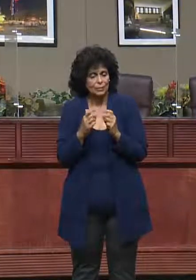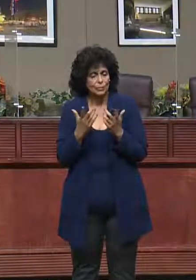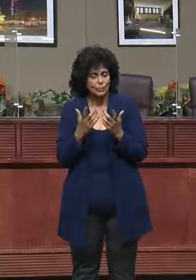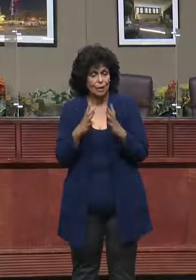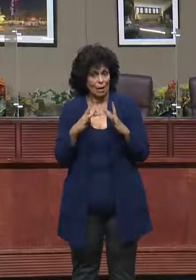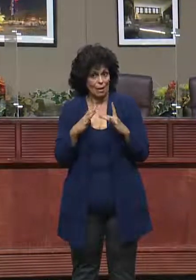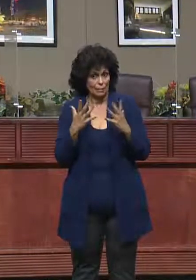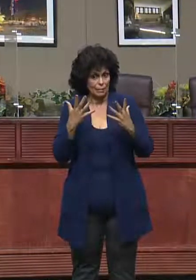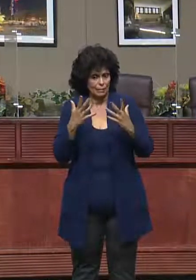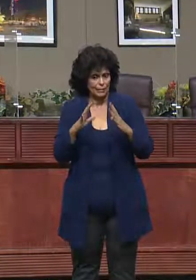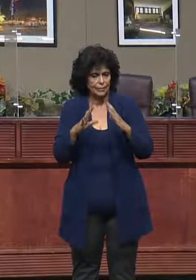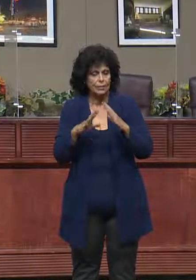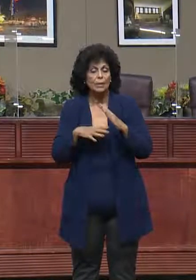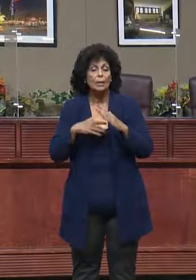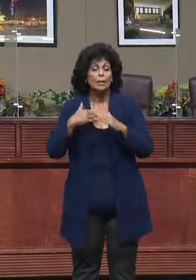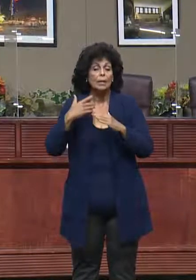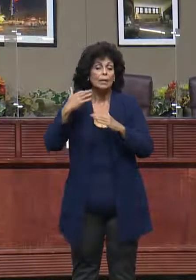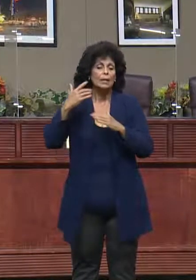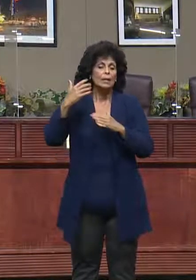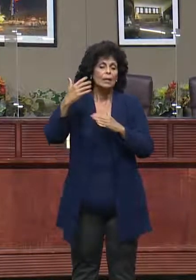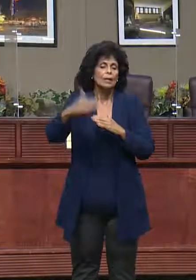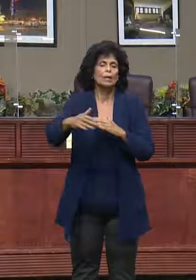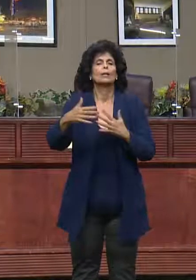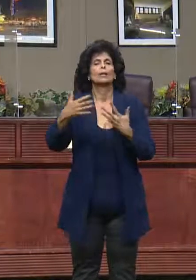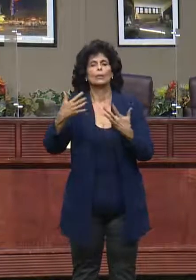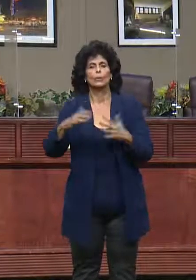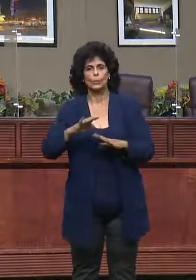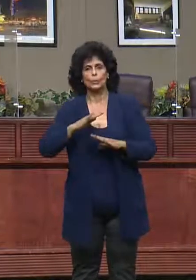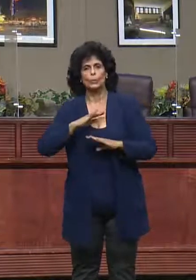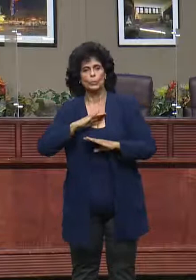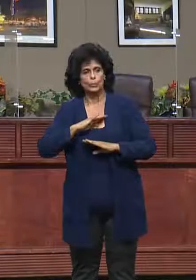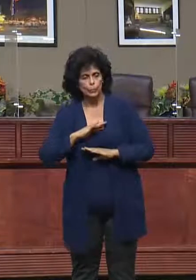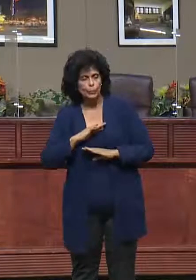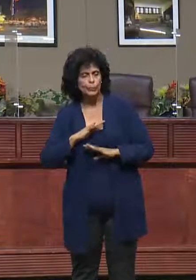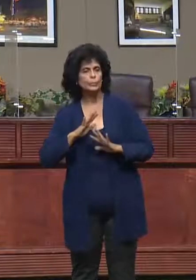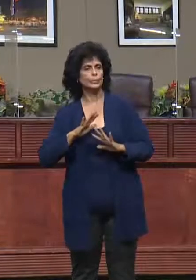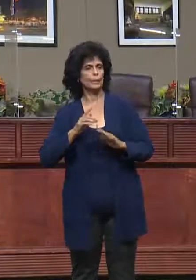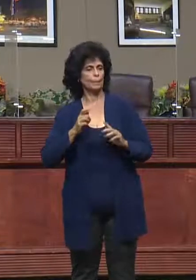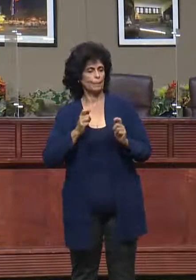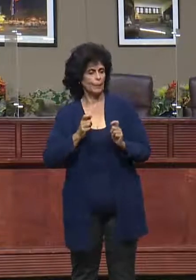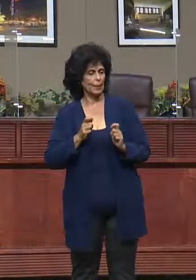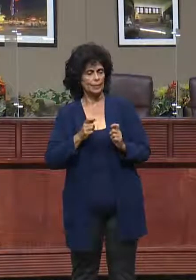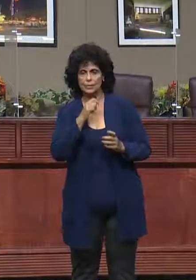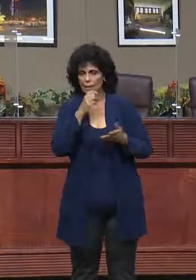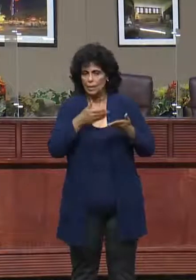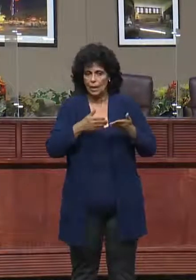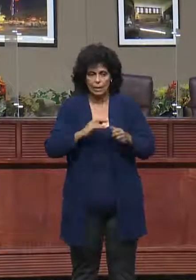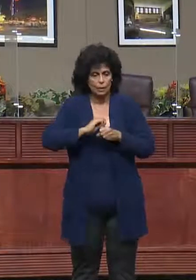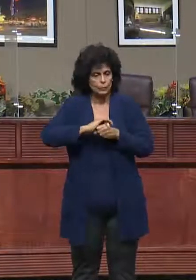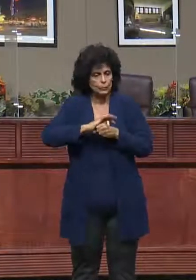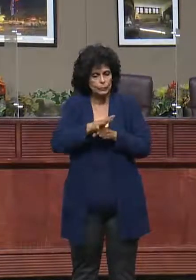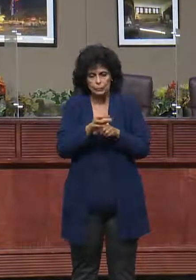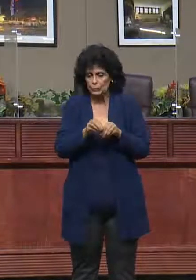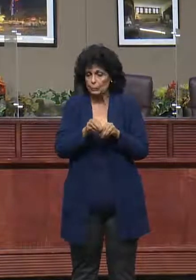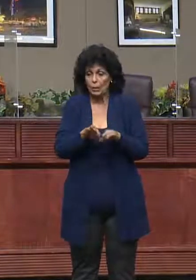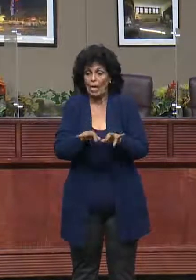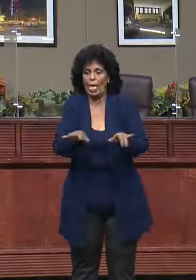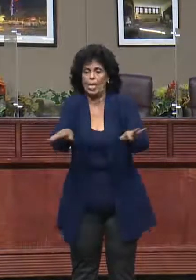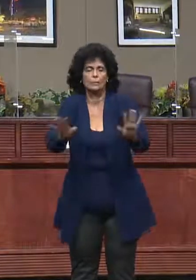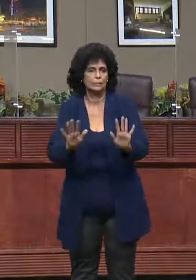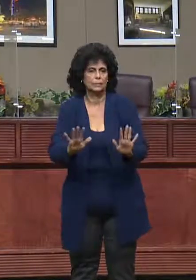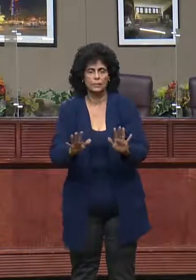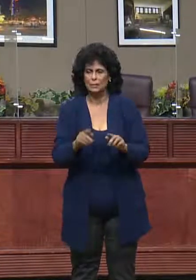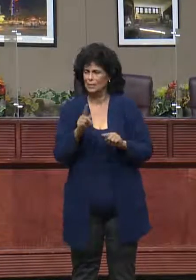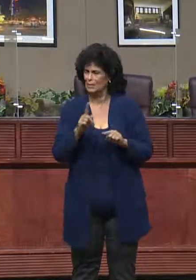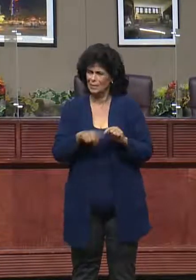post-holiday having managed the spread of the virus within our community. We cannot